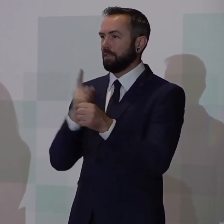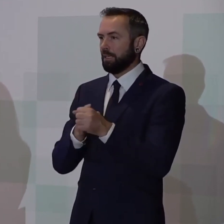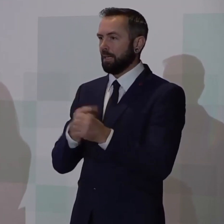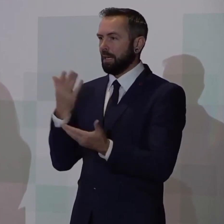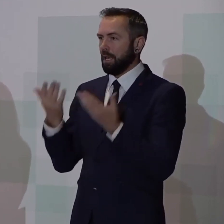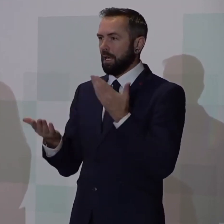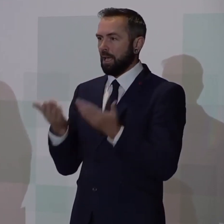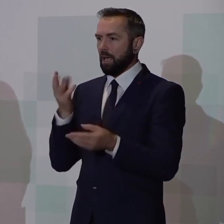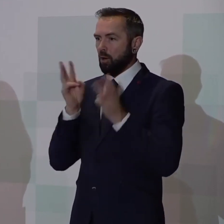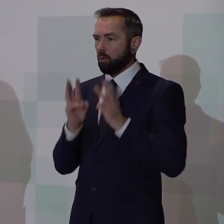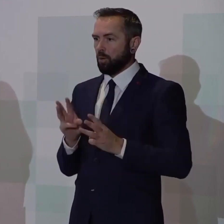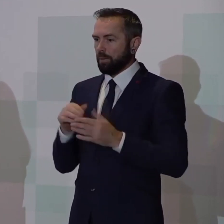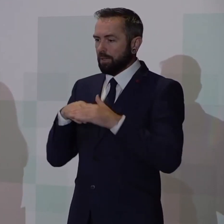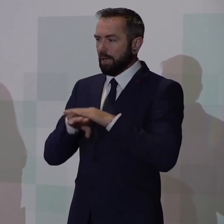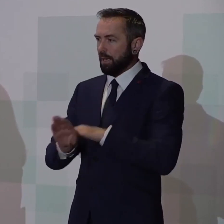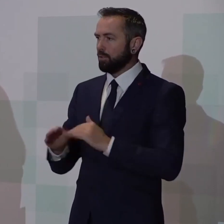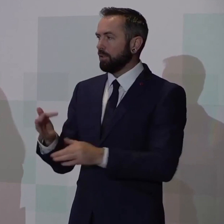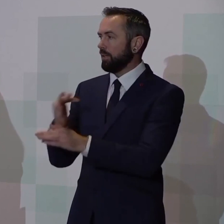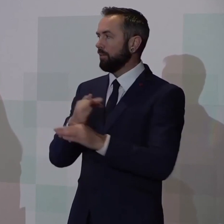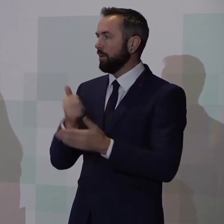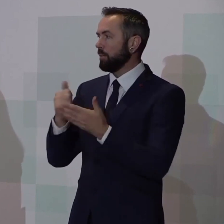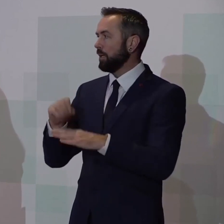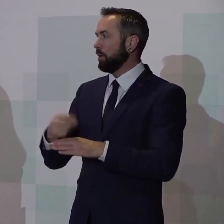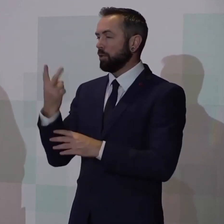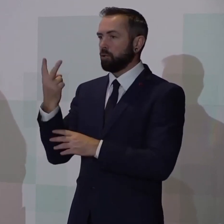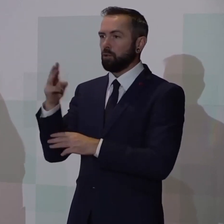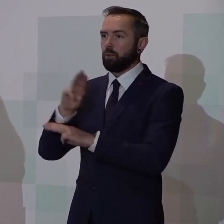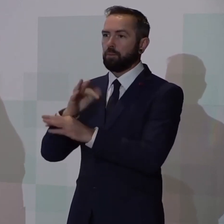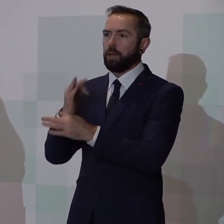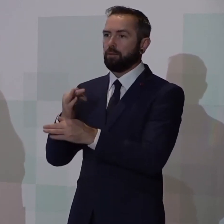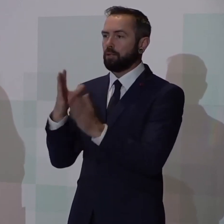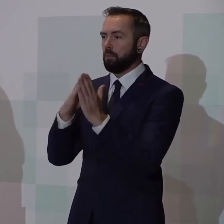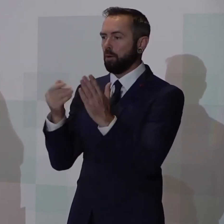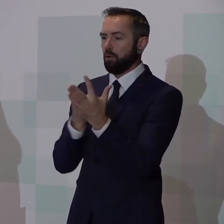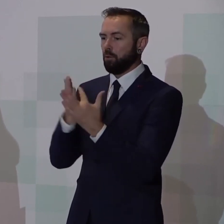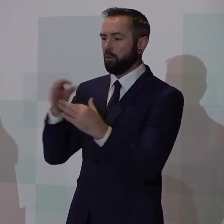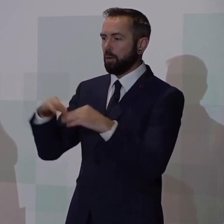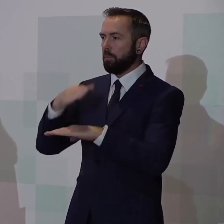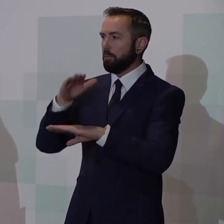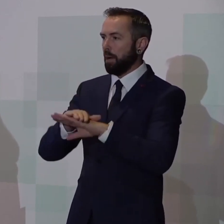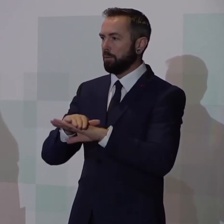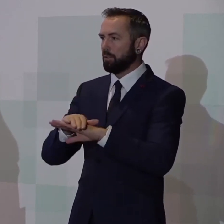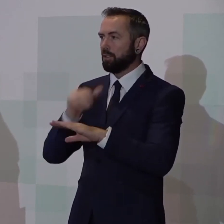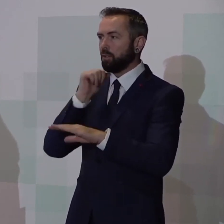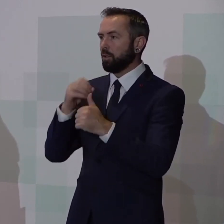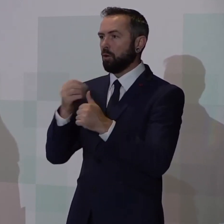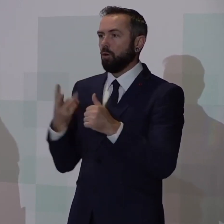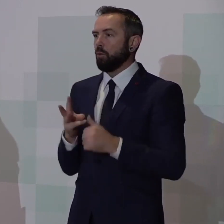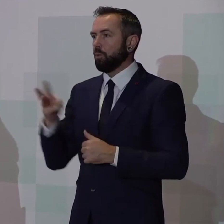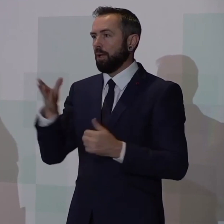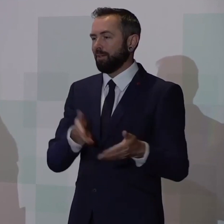entered into the family based on the two-parent model was through marriage. There wasn't really, if you like, another